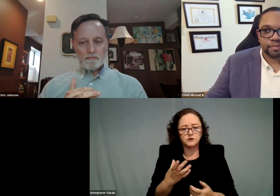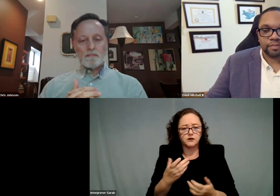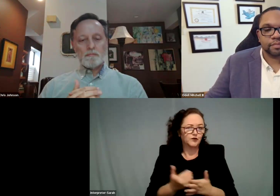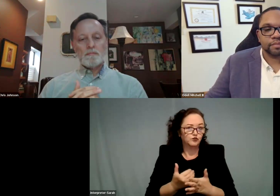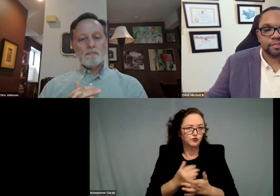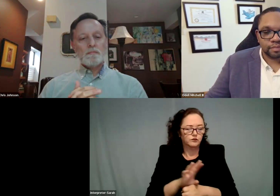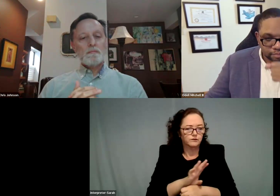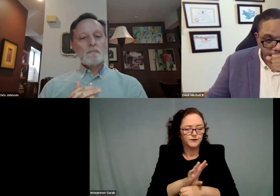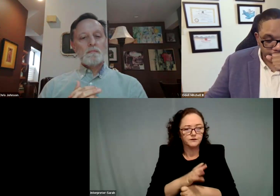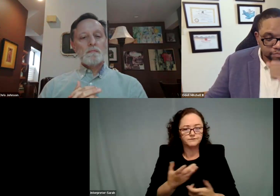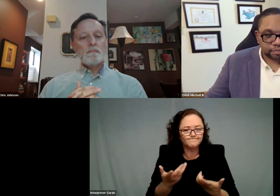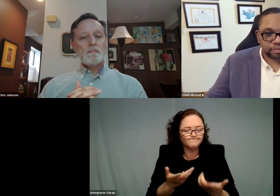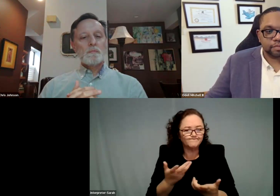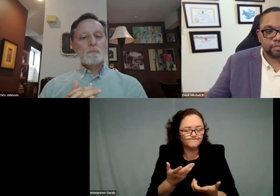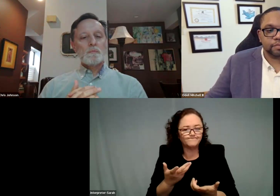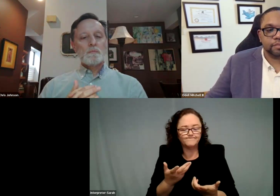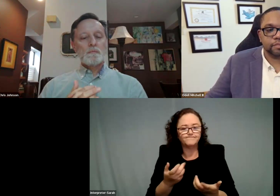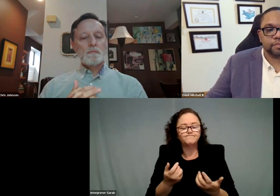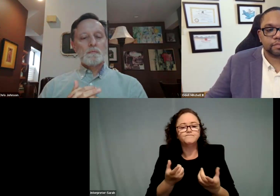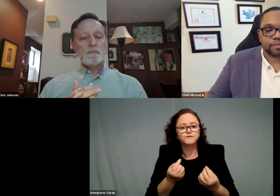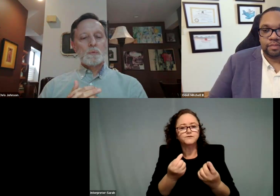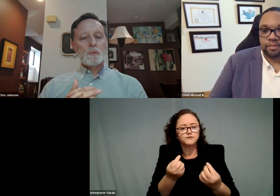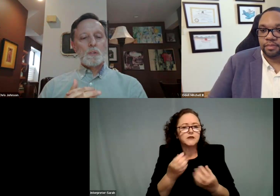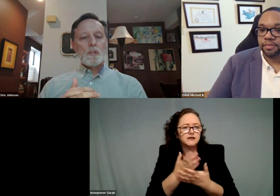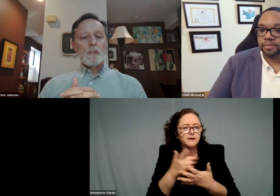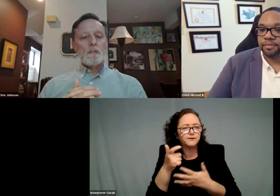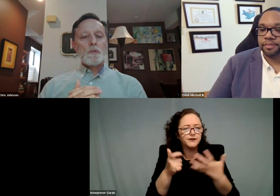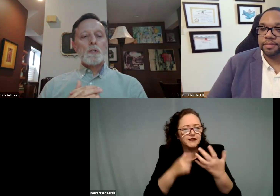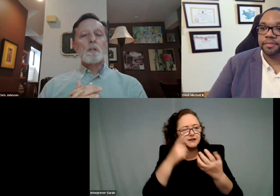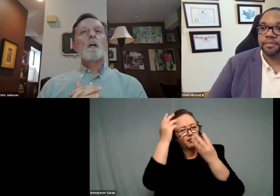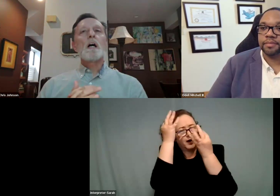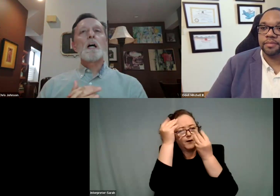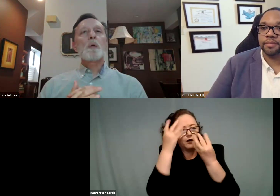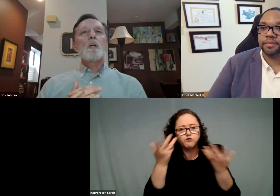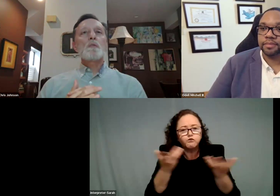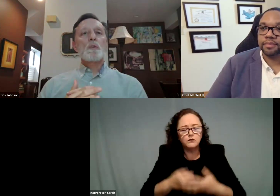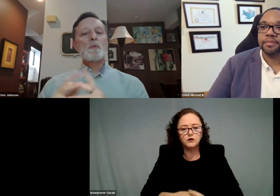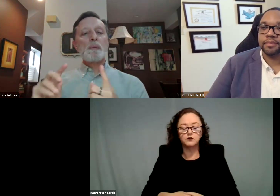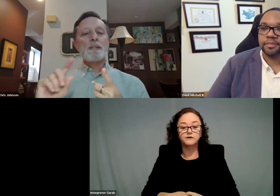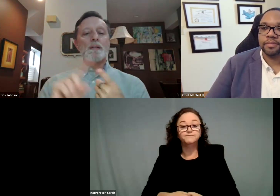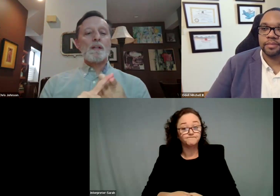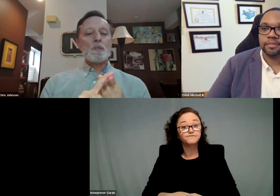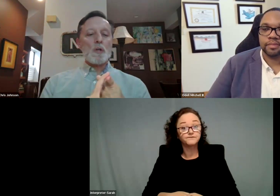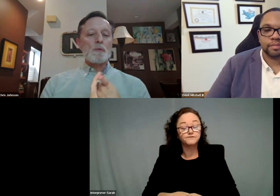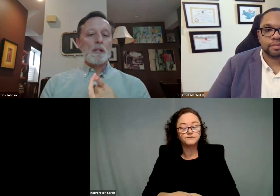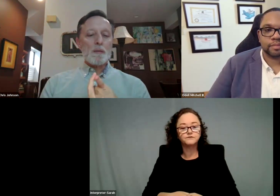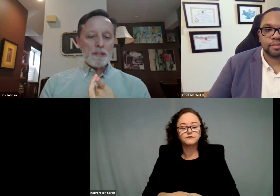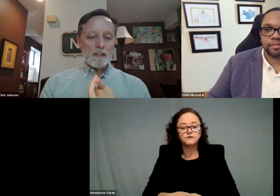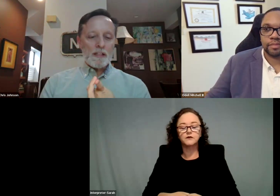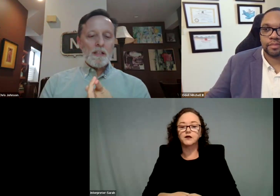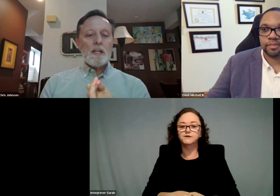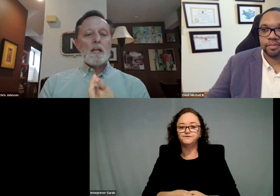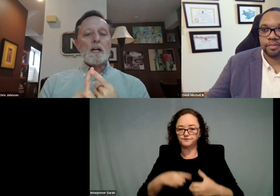something like a photography business? What are some of the things they should be thinking about? Sure. So the most basic thing is